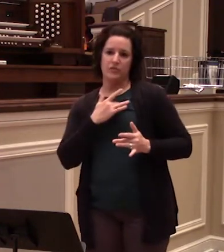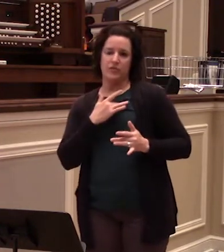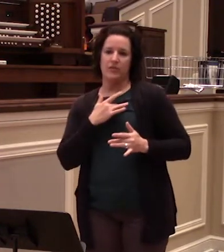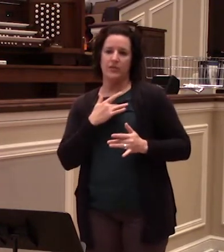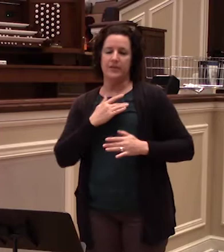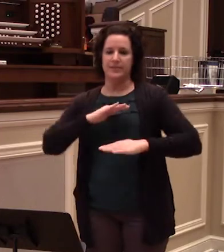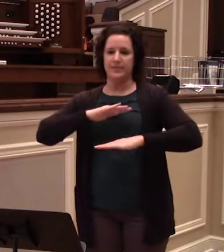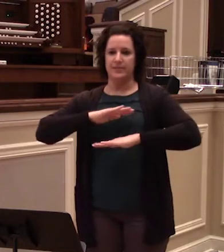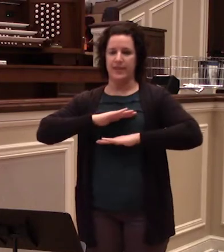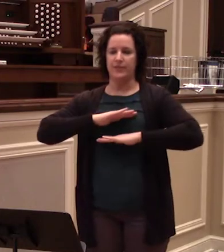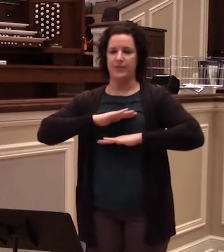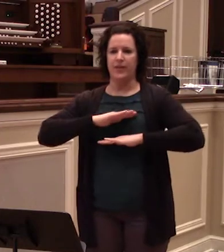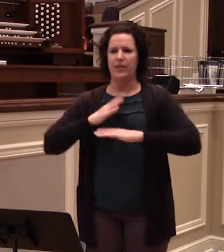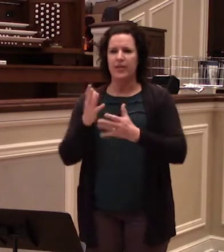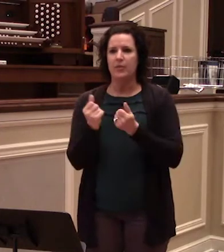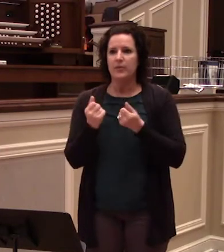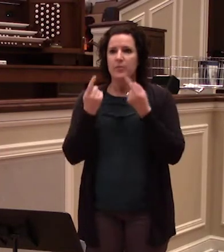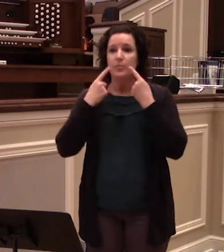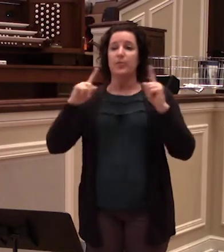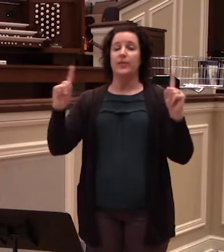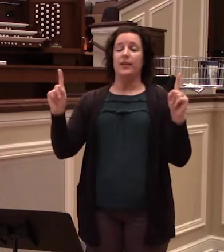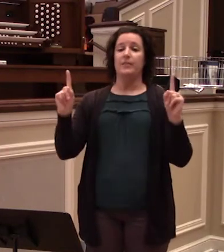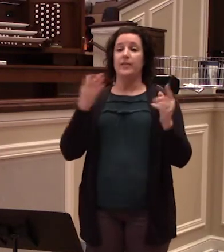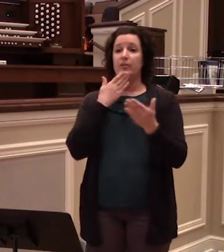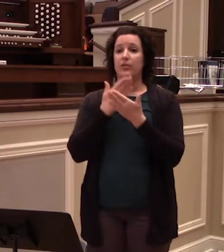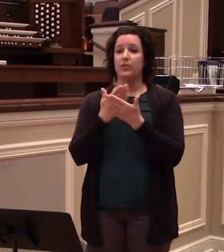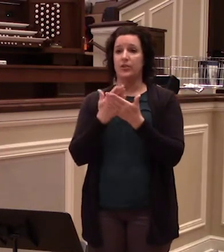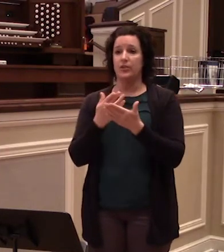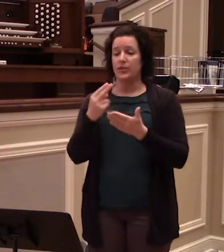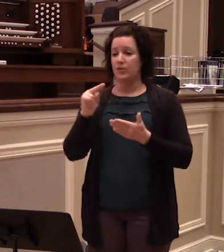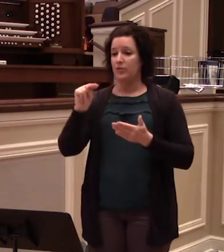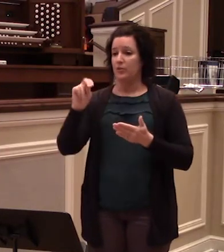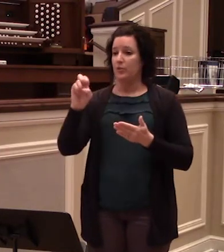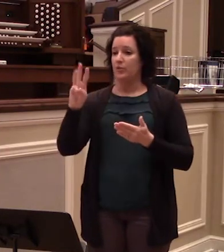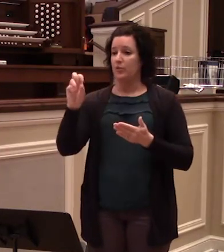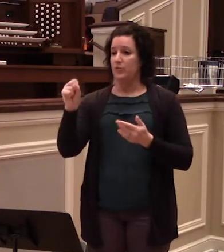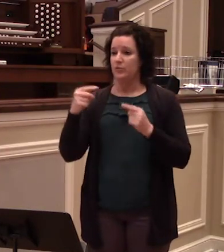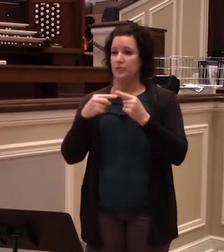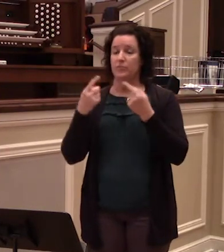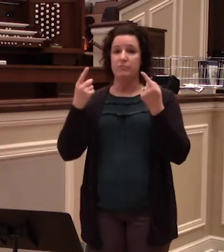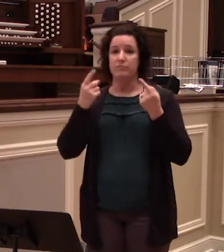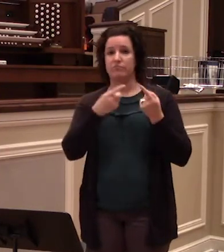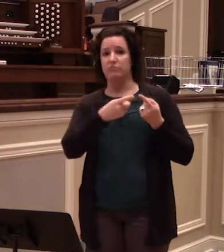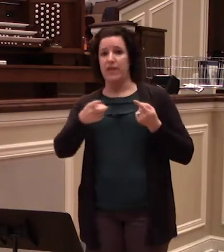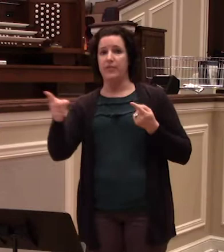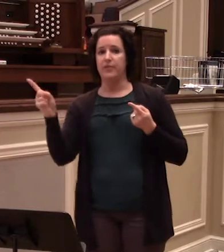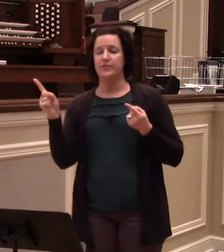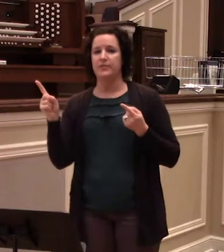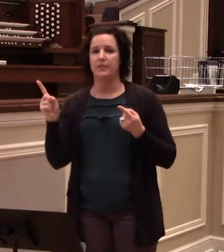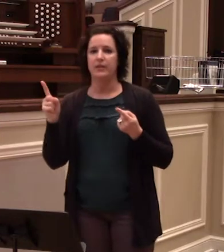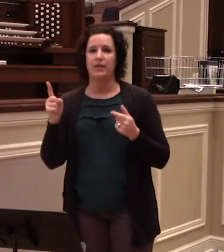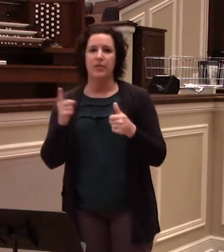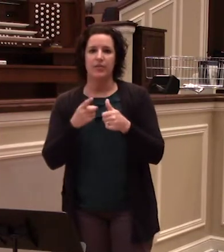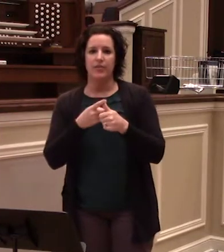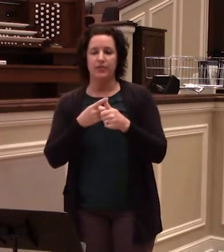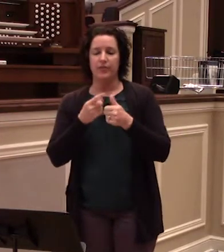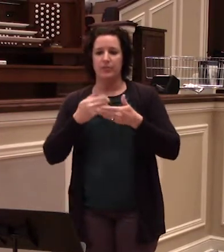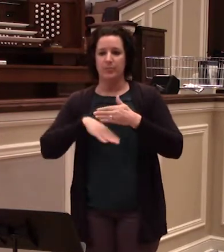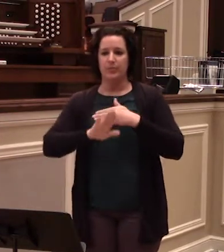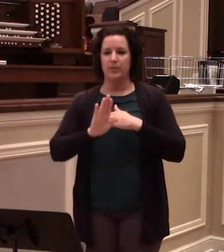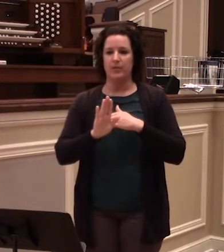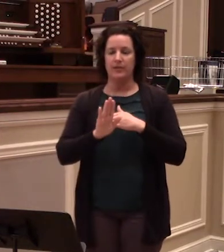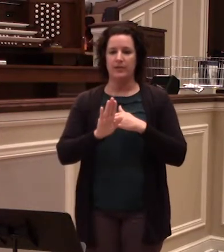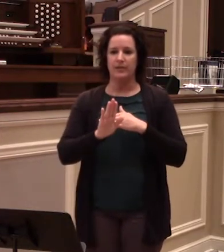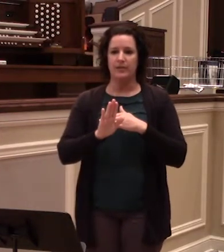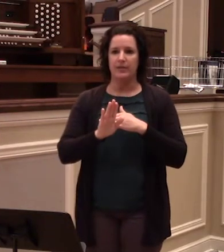to proclaim that good news to others. The firstborn. The firstborn needed to be redeemed because the firstborn belonged to